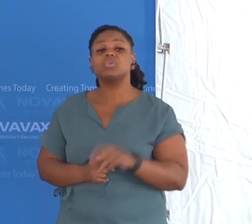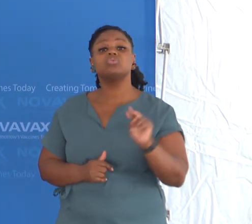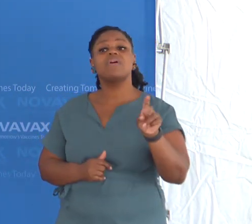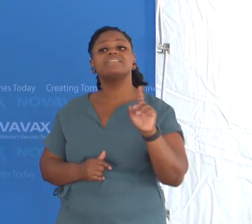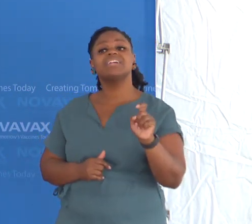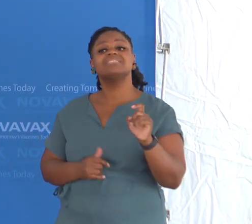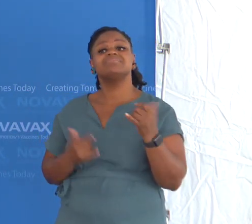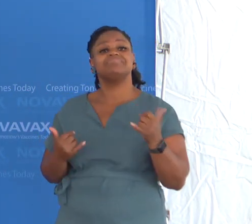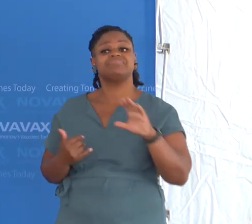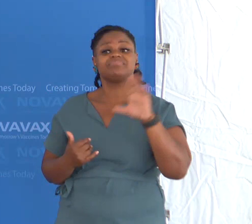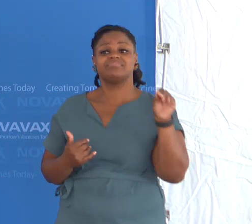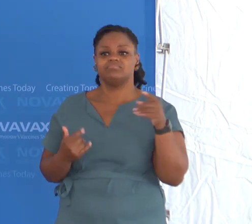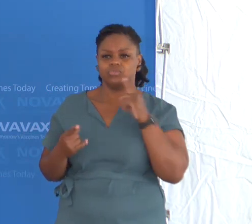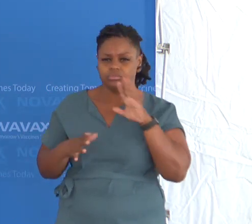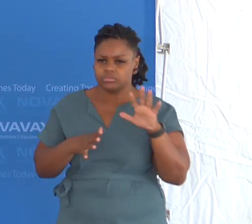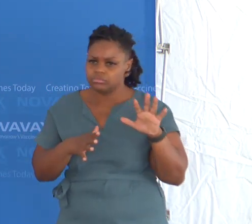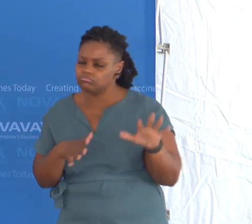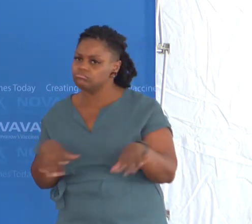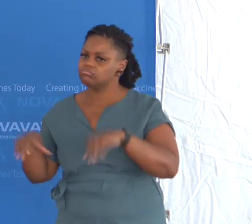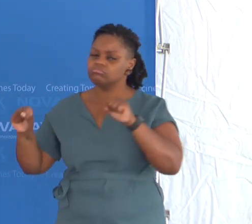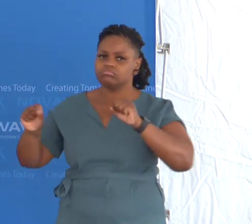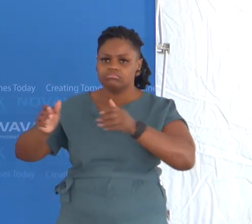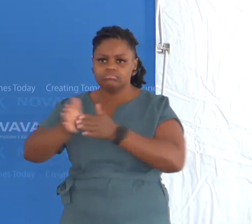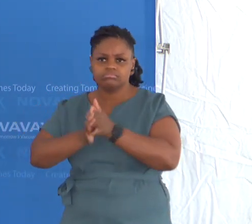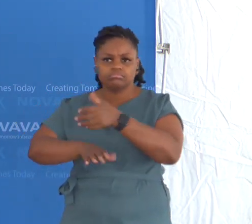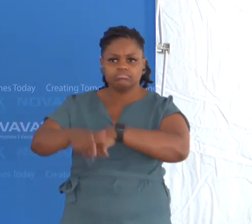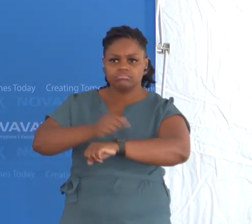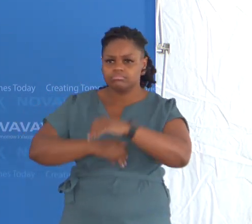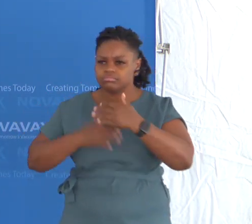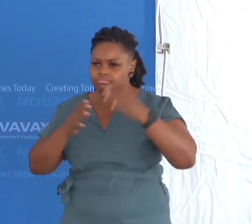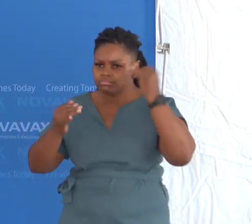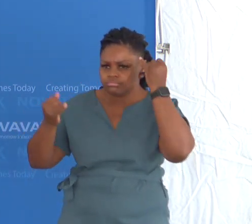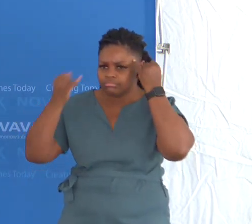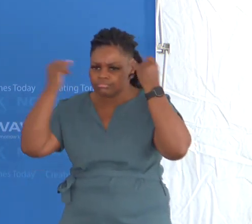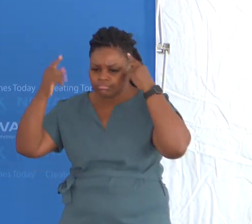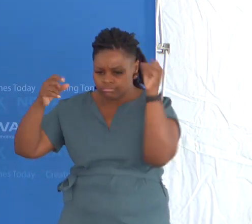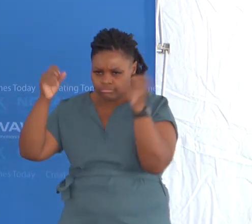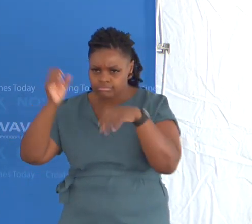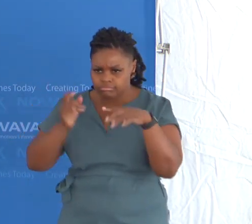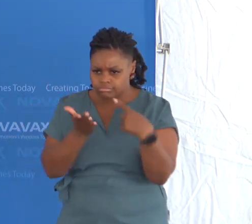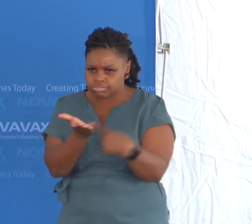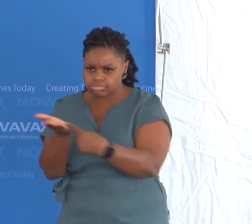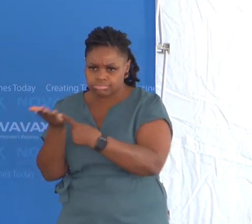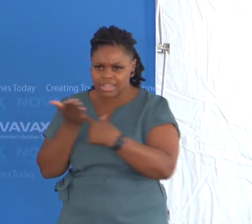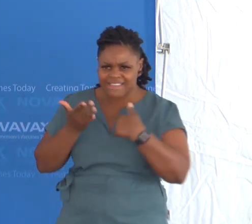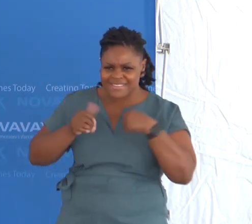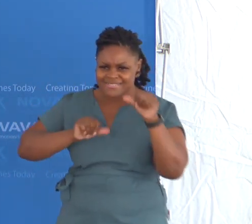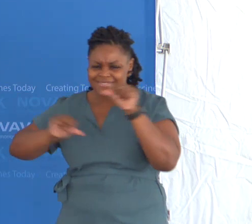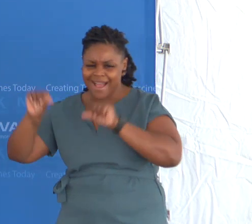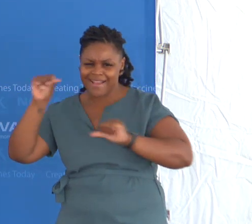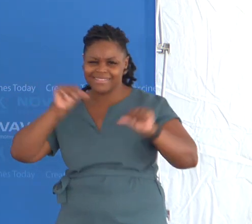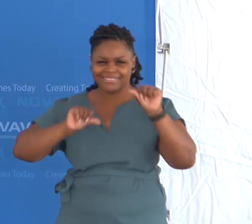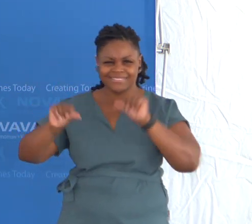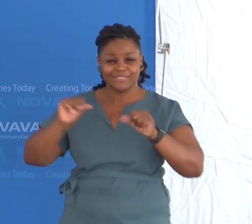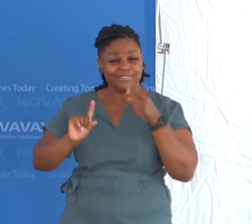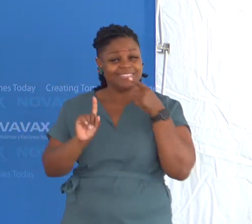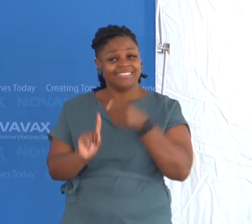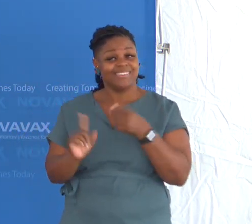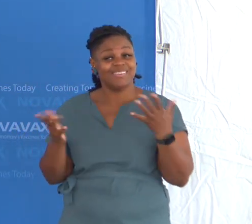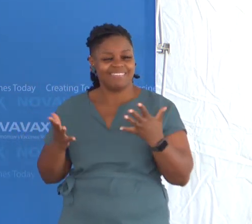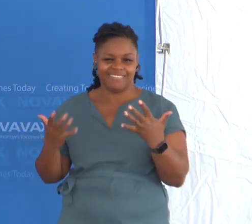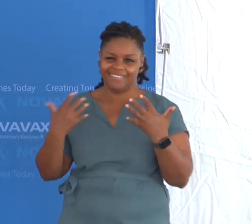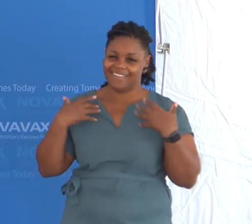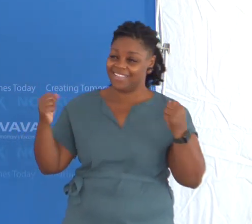that galvanized intellectual capacity, and the ability to put the power of science to healing the world. We're so